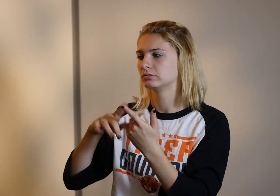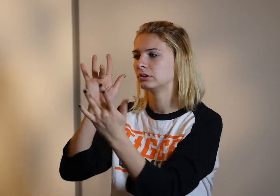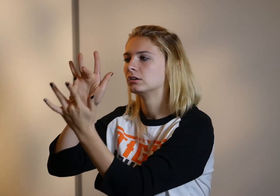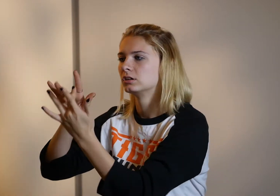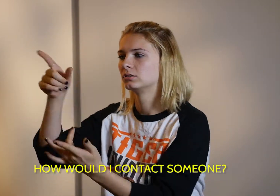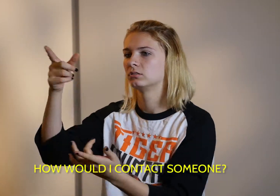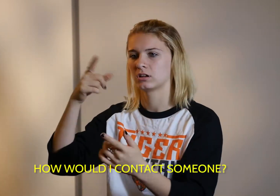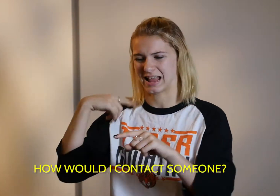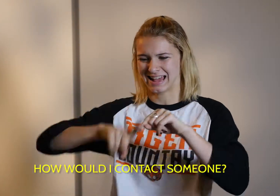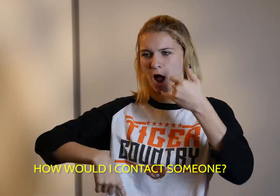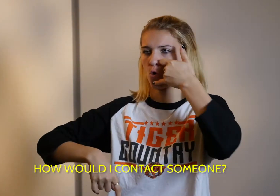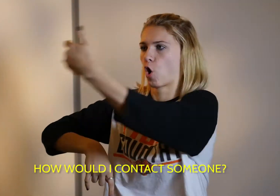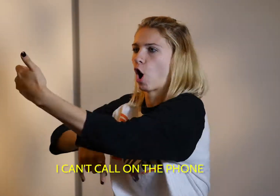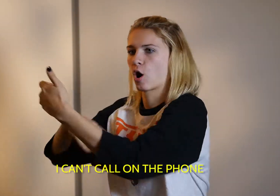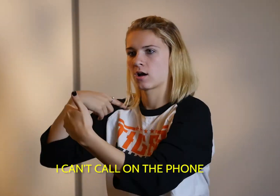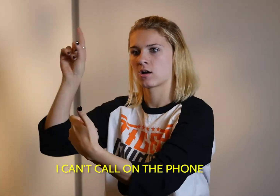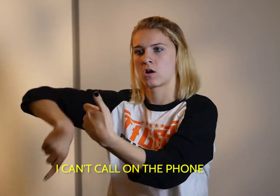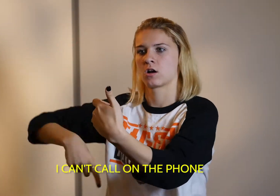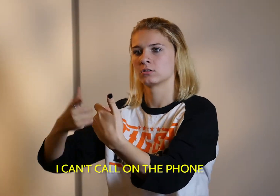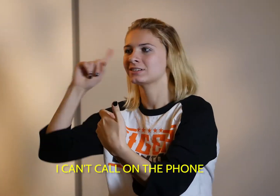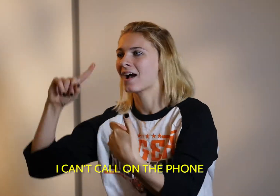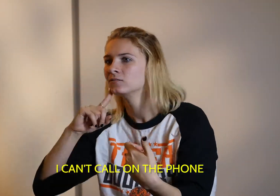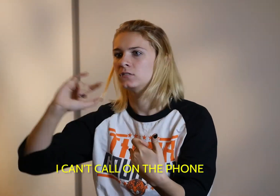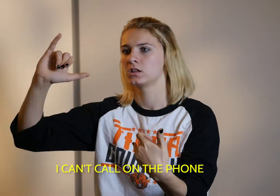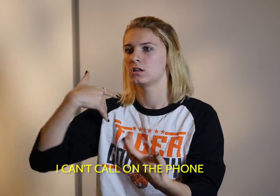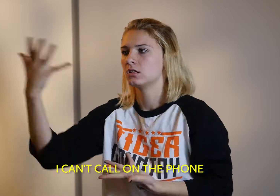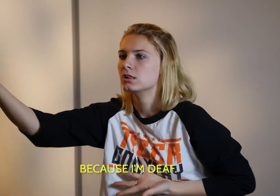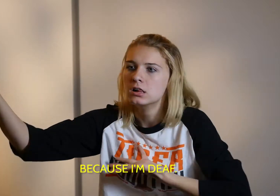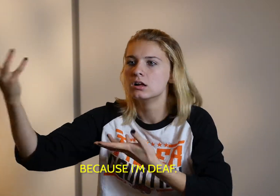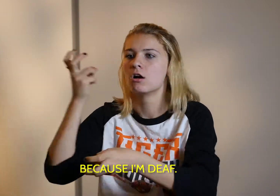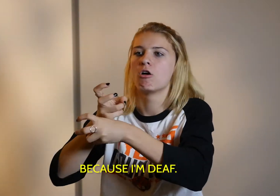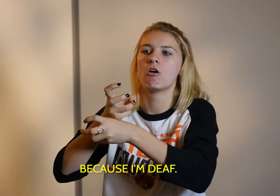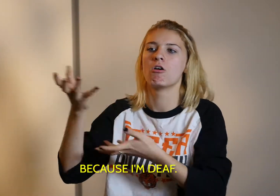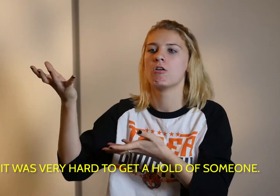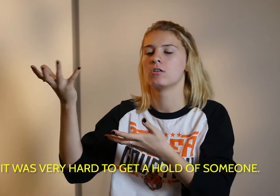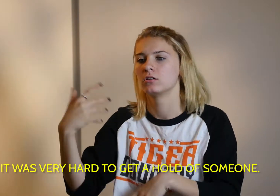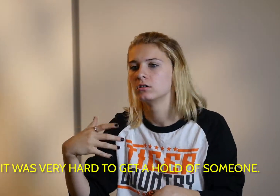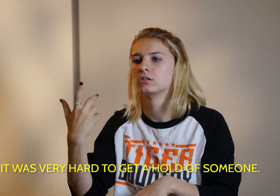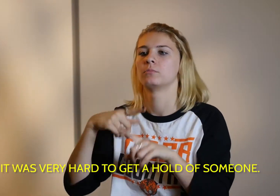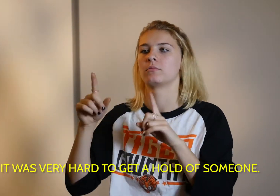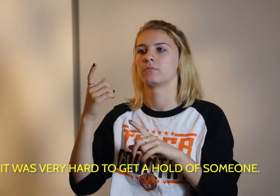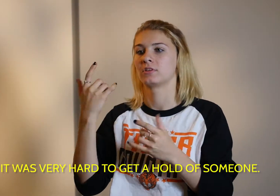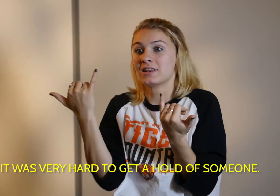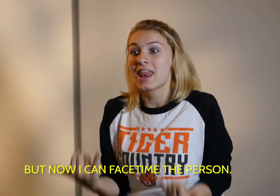how would I contact someone? I can't call on the phone because I'm deaf. It's very hard to get hold of someone. But